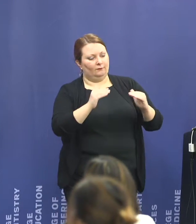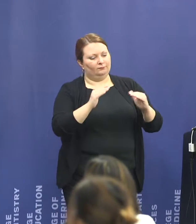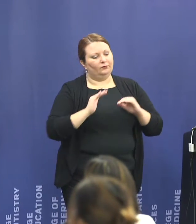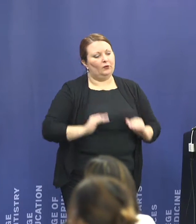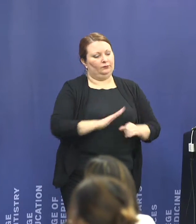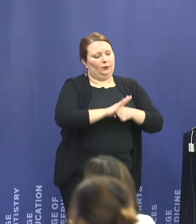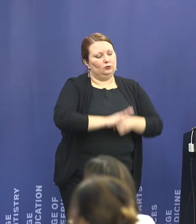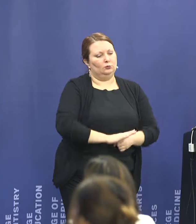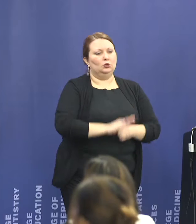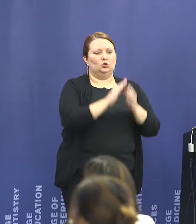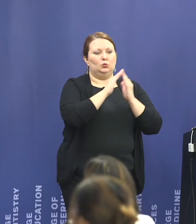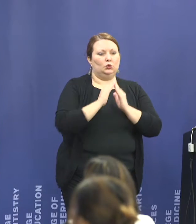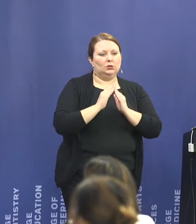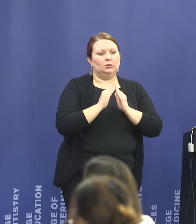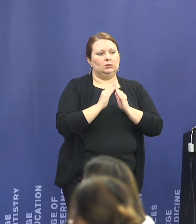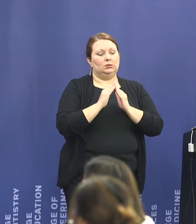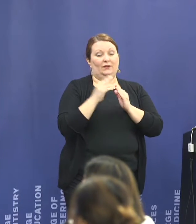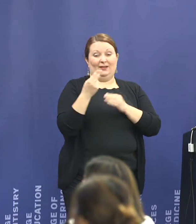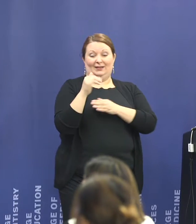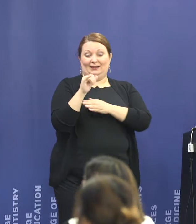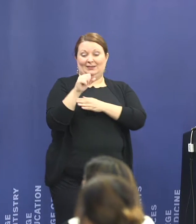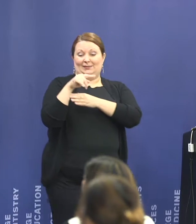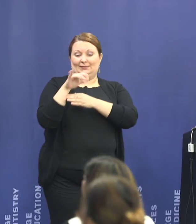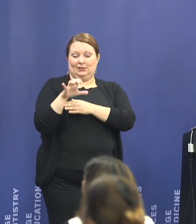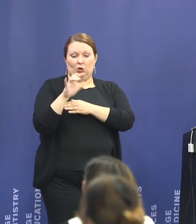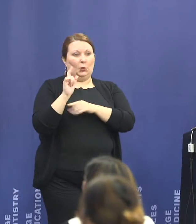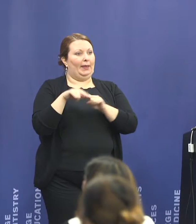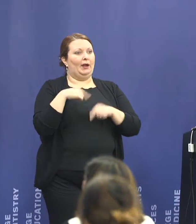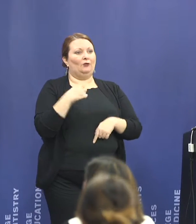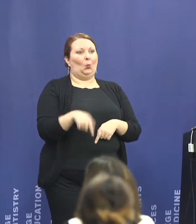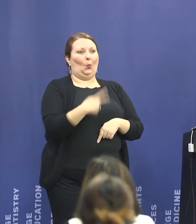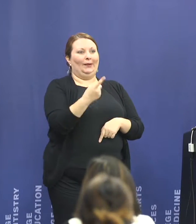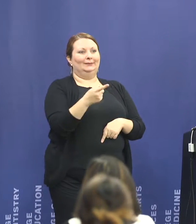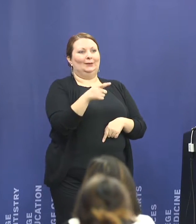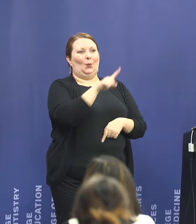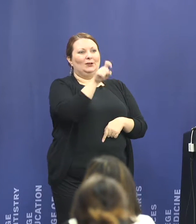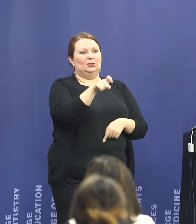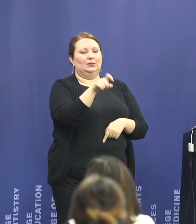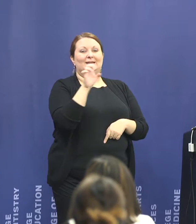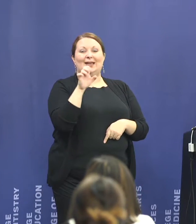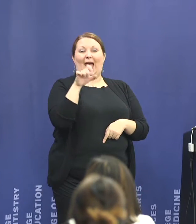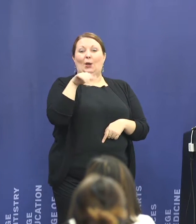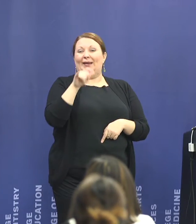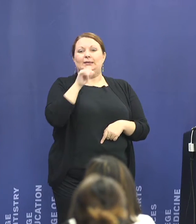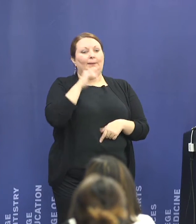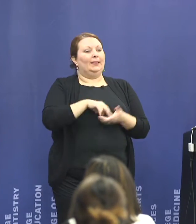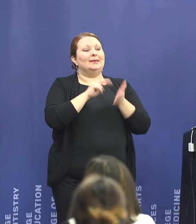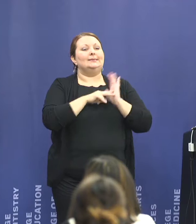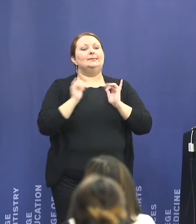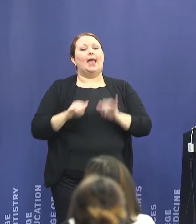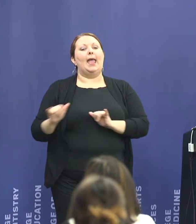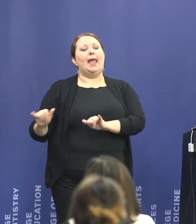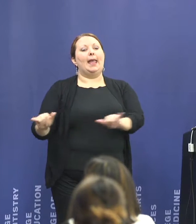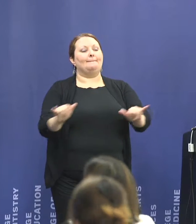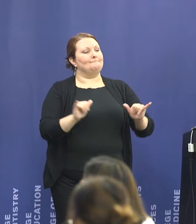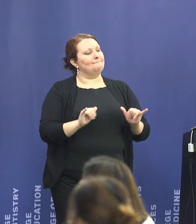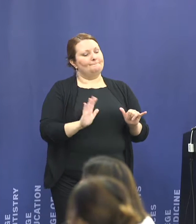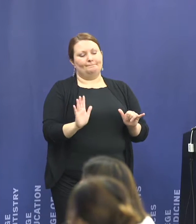you cannot ask the one question. Equity does not mean sameness, right? It's not the same